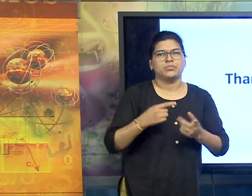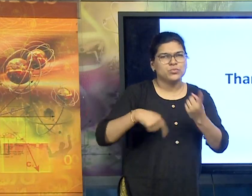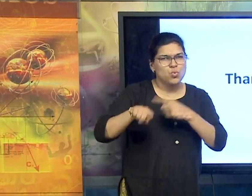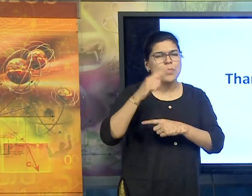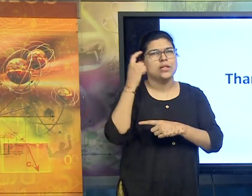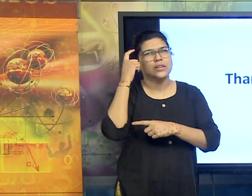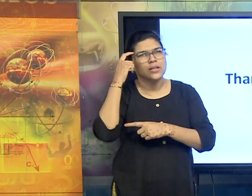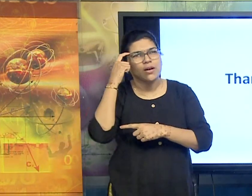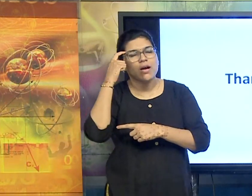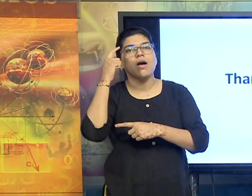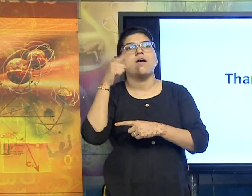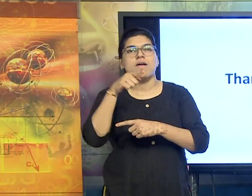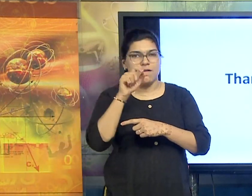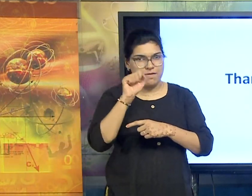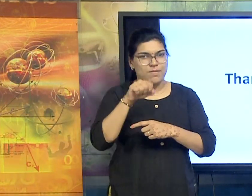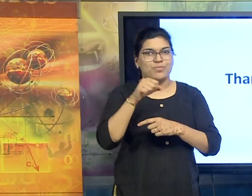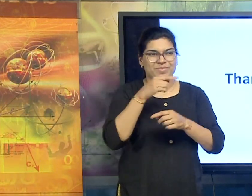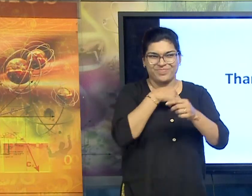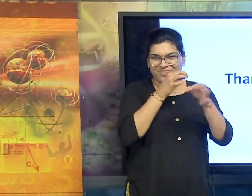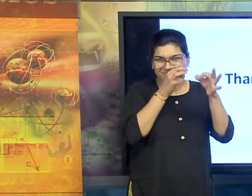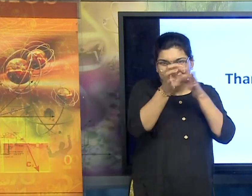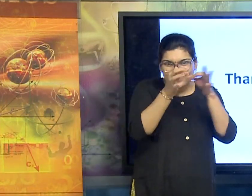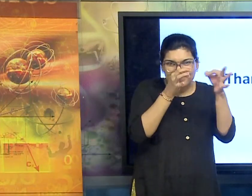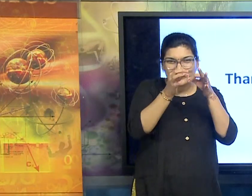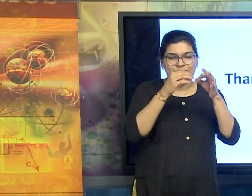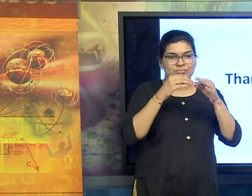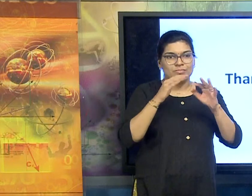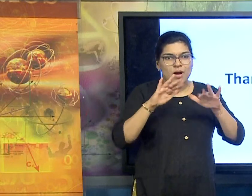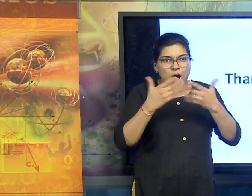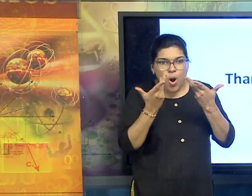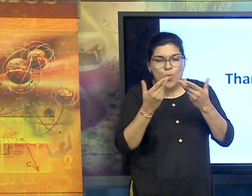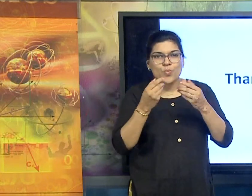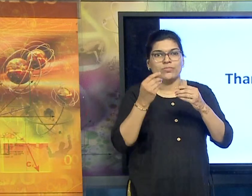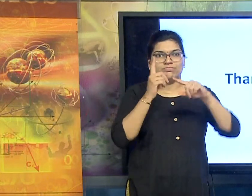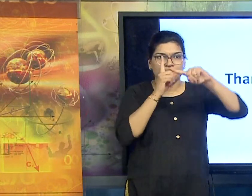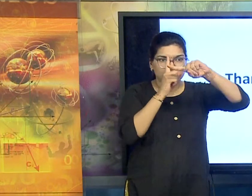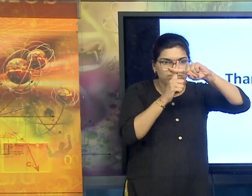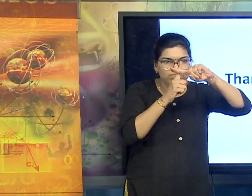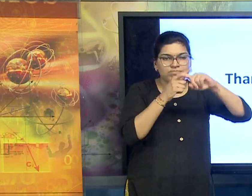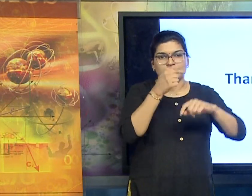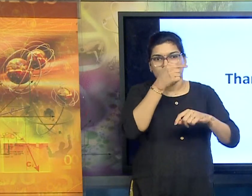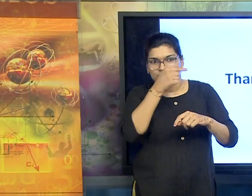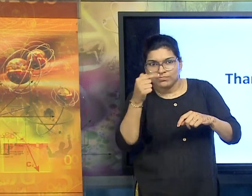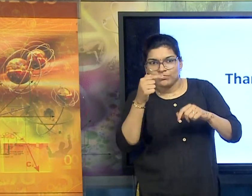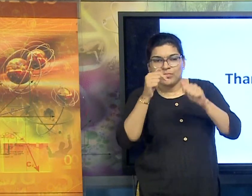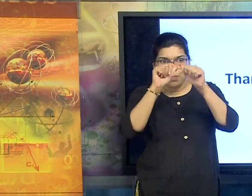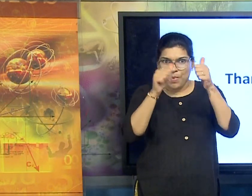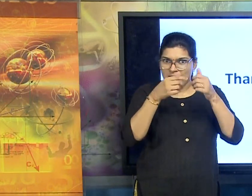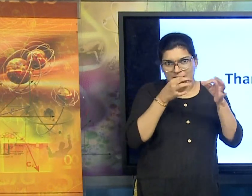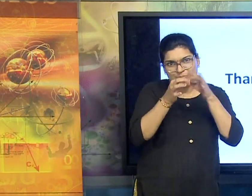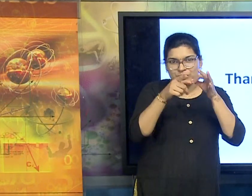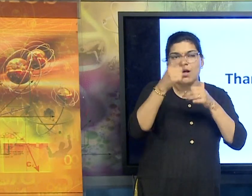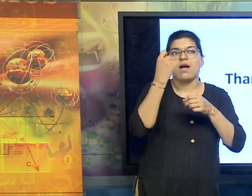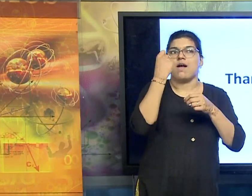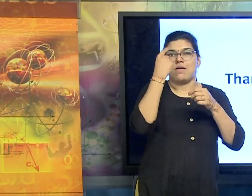So far we have understood the Excel sheet and the formulas, the